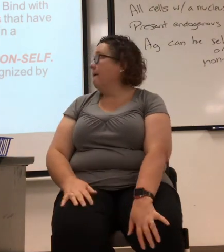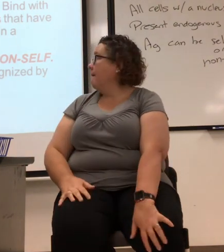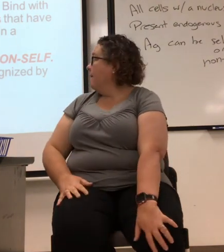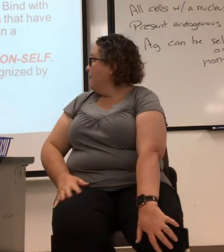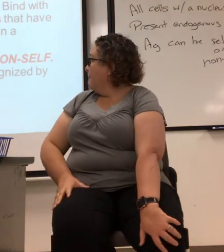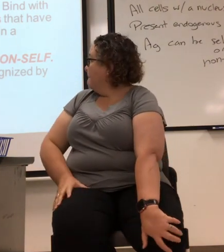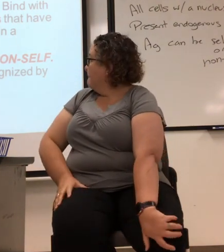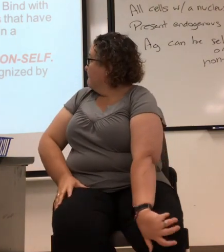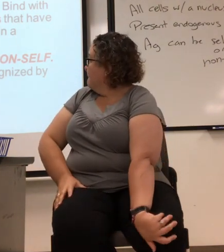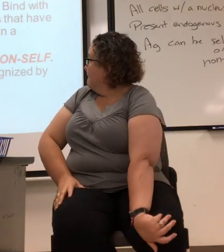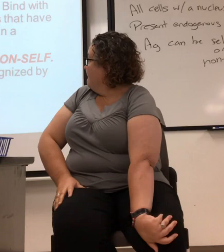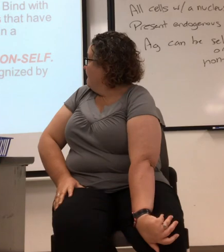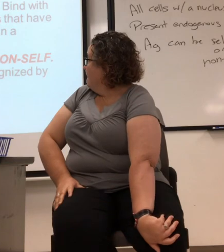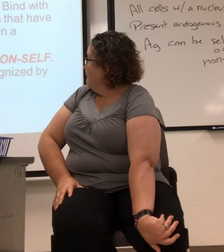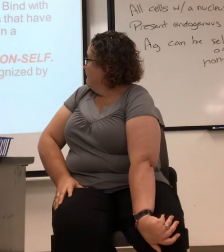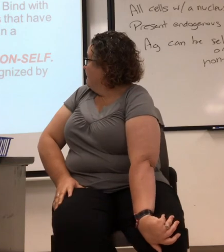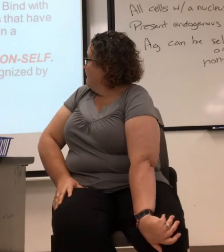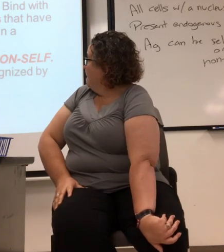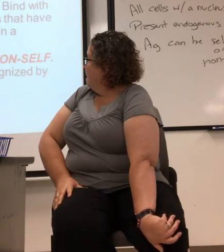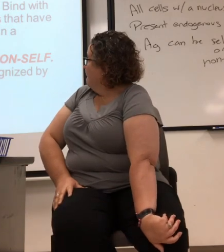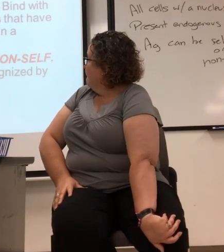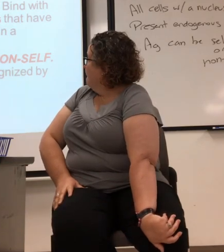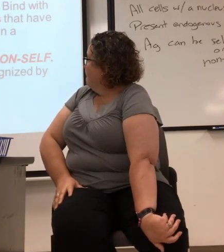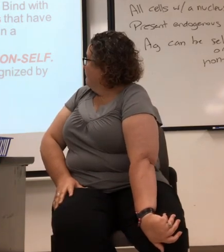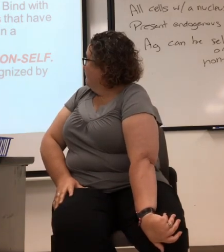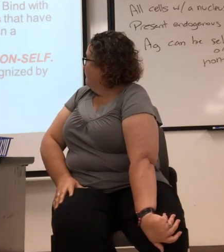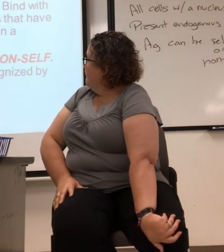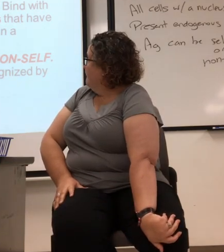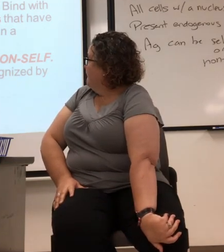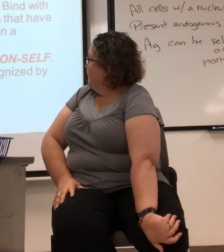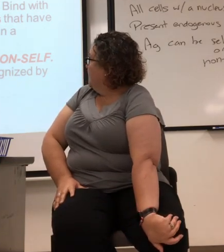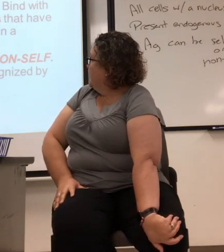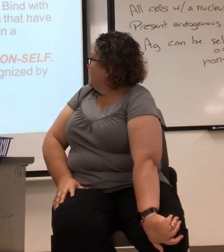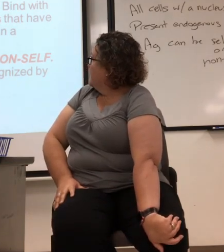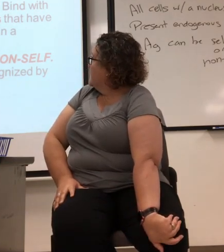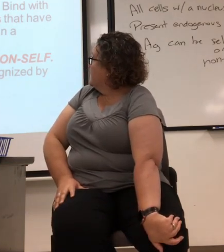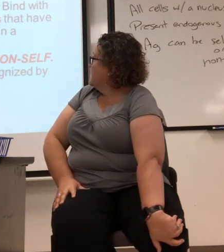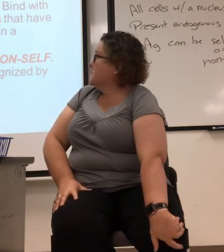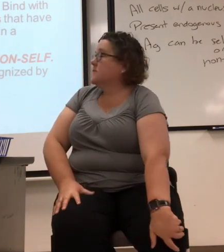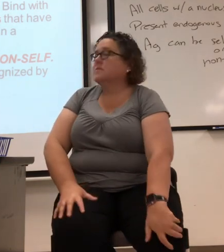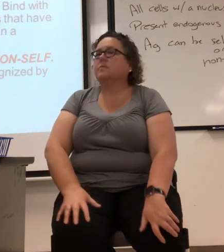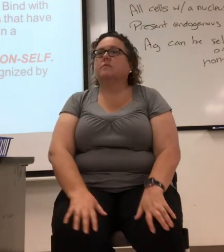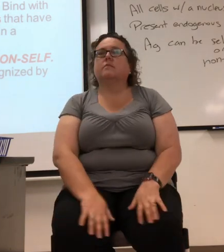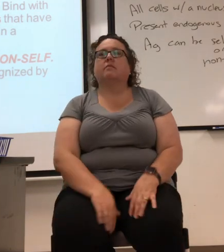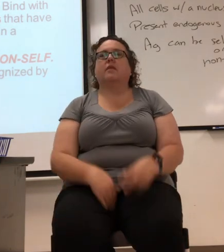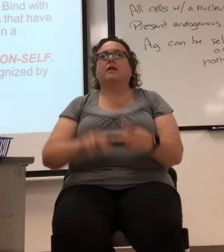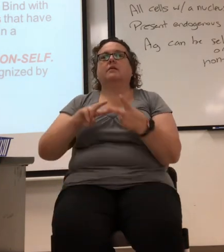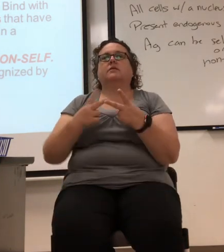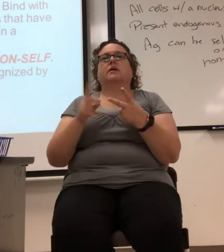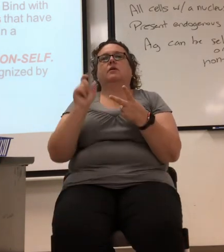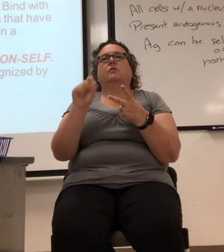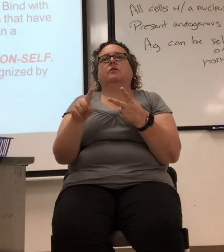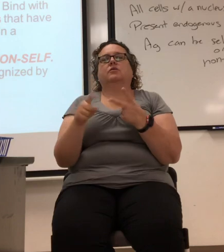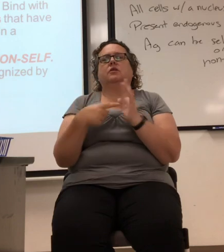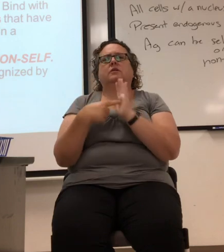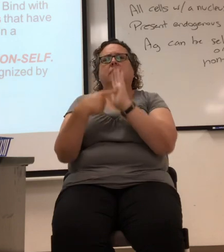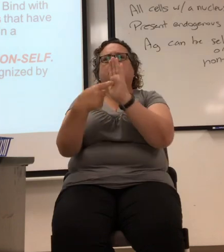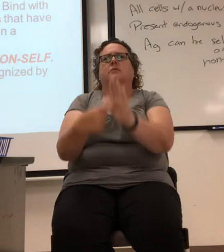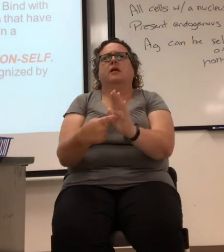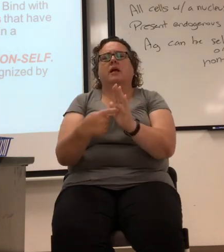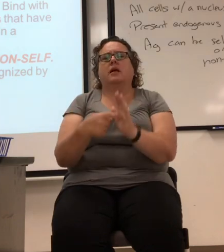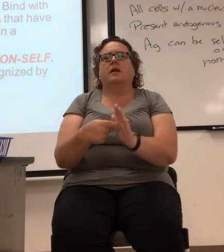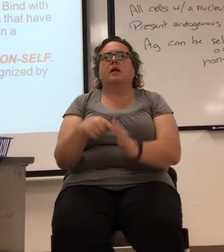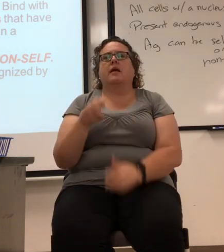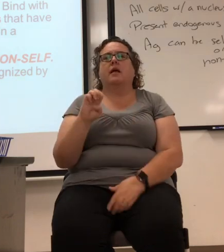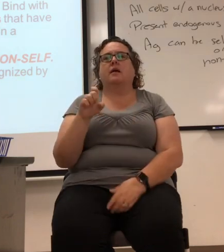present this class 2 MHC. Second question, what do they display? Exogenous